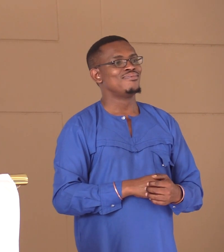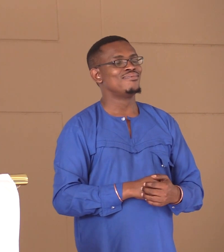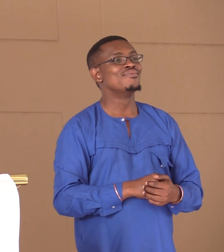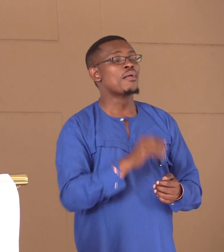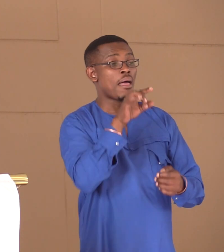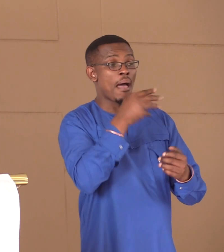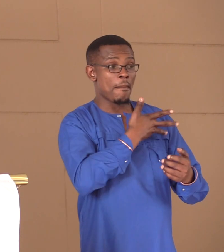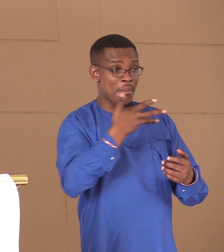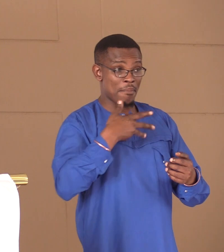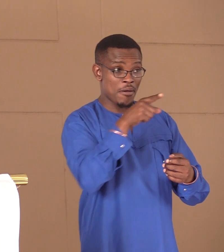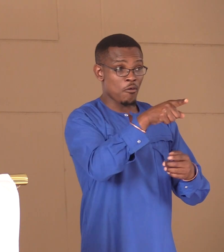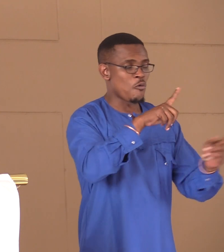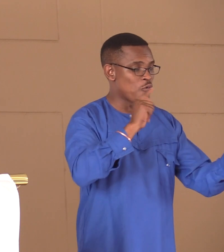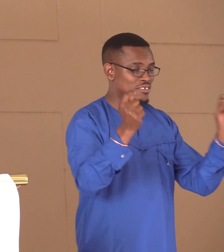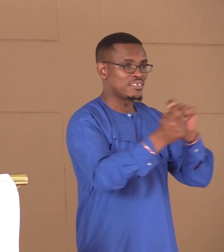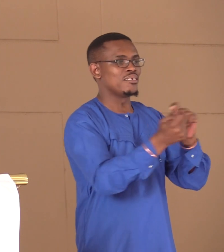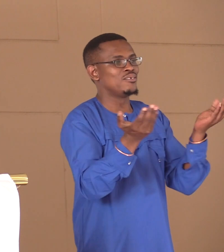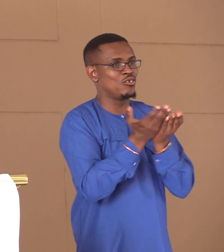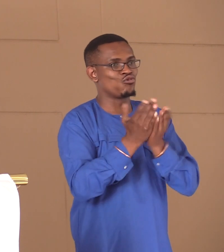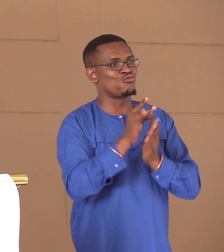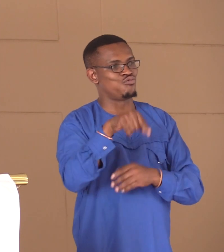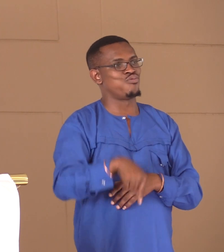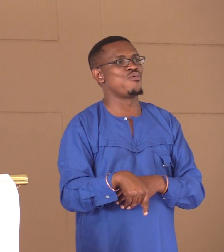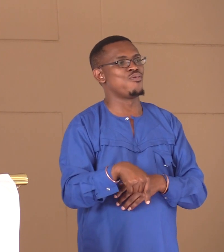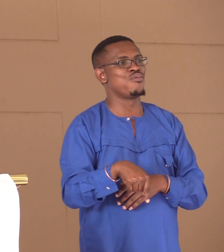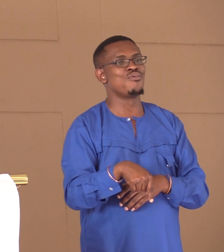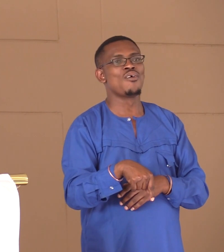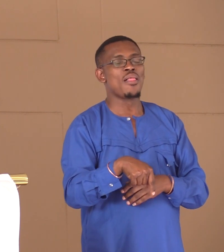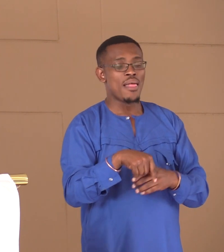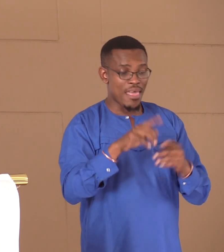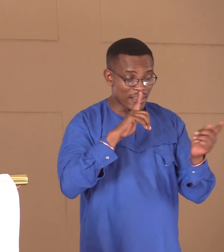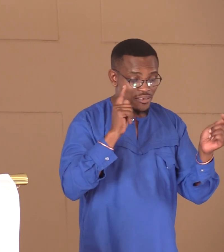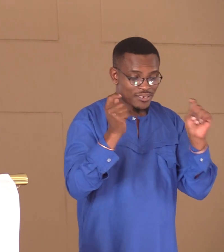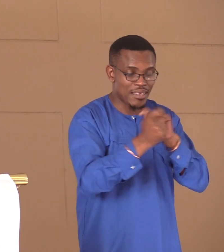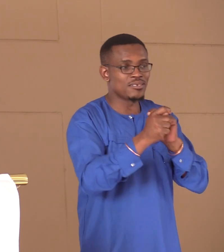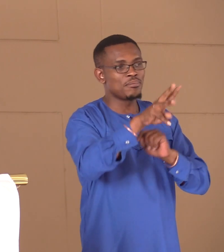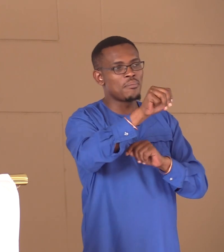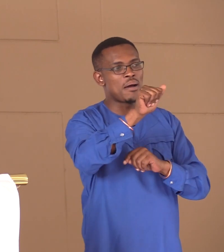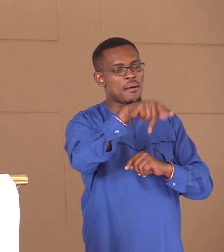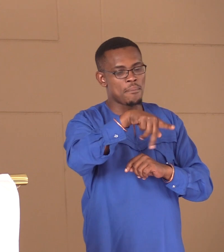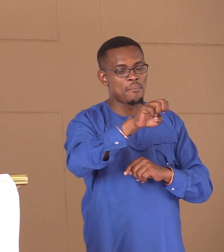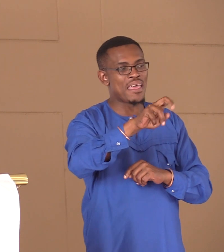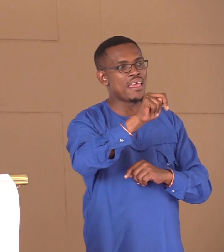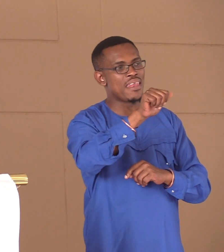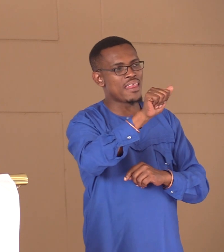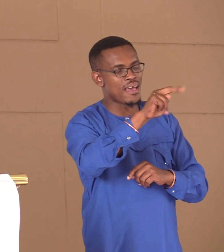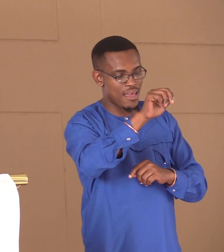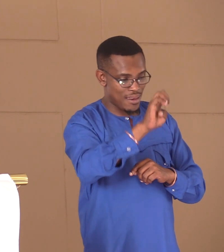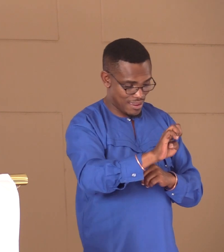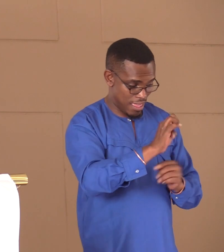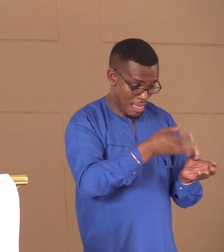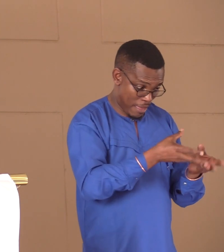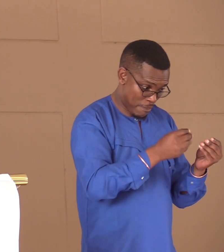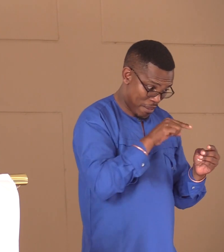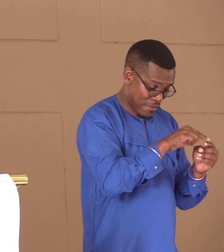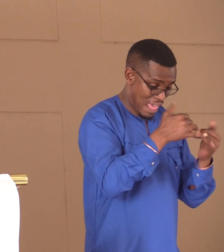O fetotse Mapenane, o dirile Mapenane a e tseya kwa a e beya mo a e